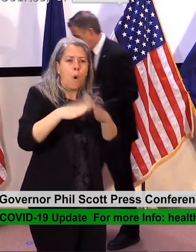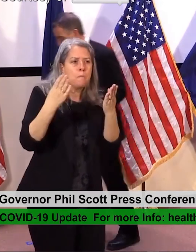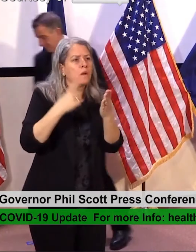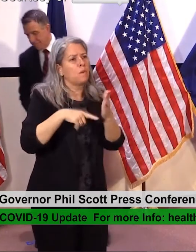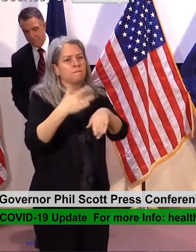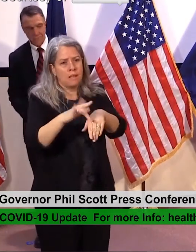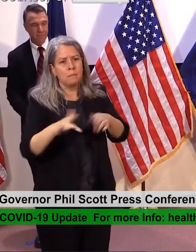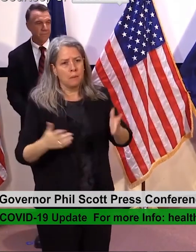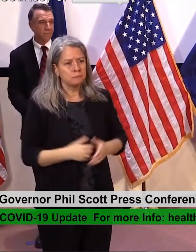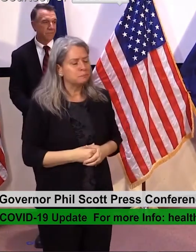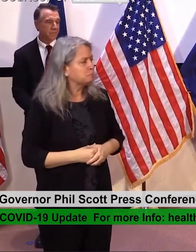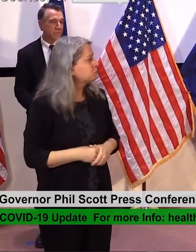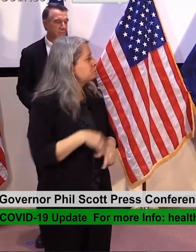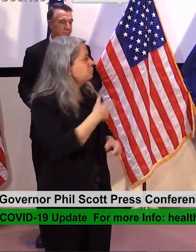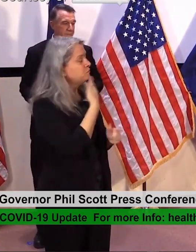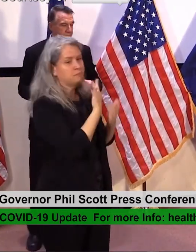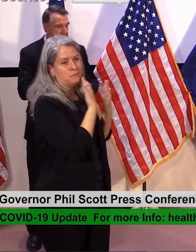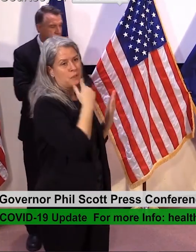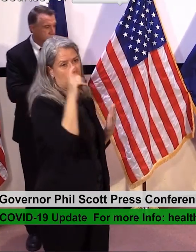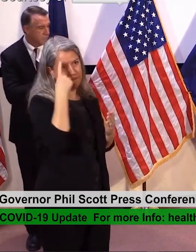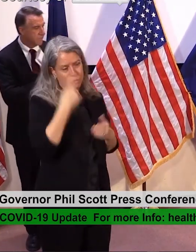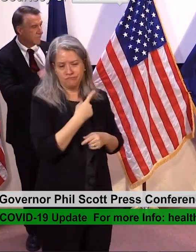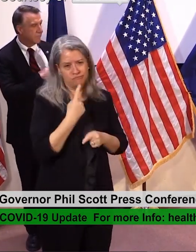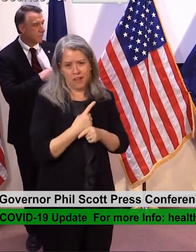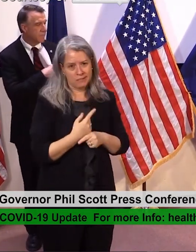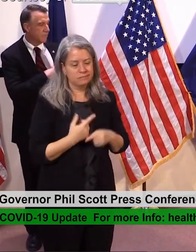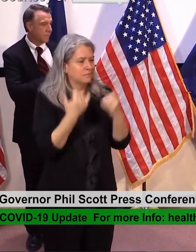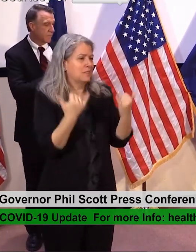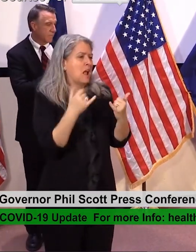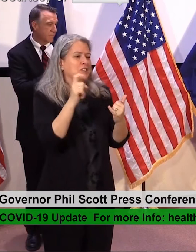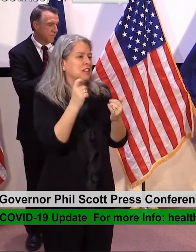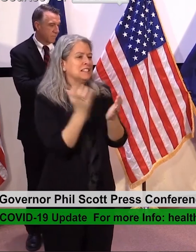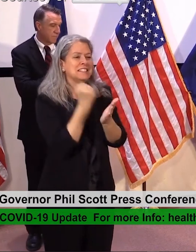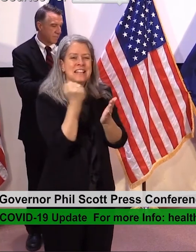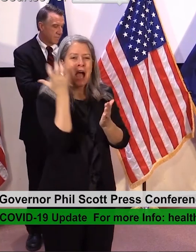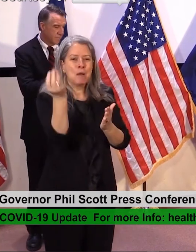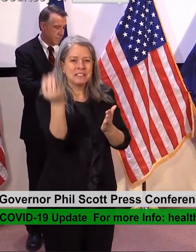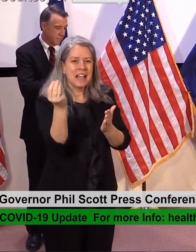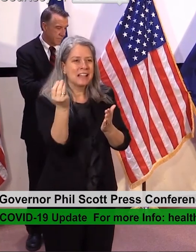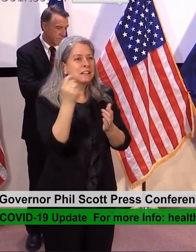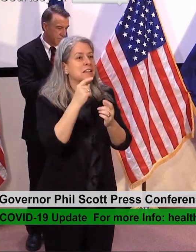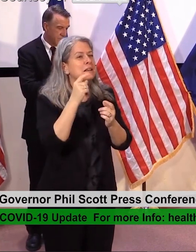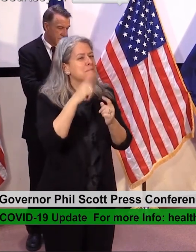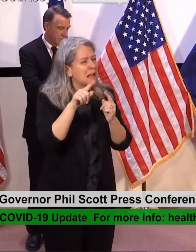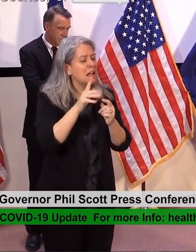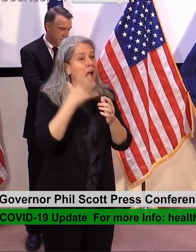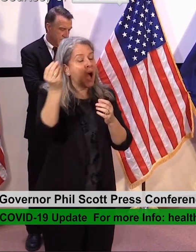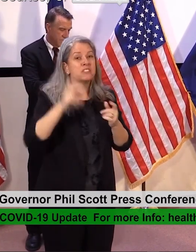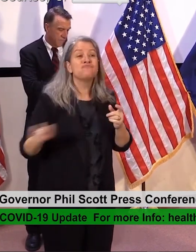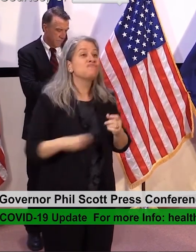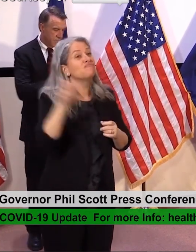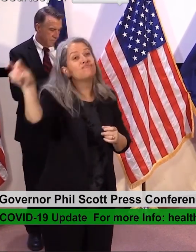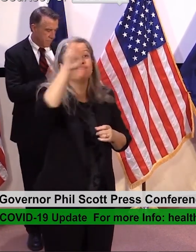Thank you, Governor. As you indicated, it's never been more important for Vermonters to get outside, but also to stay close to home.